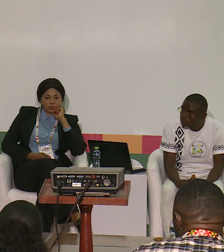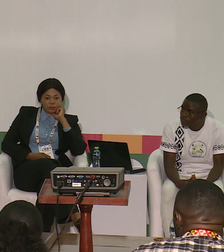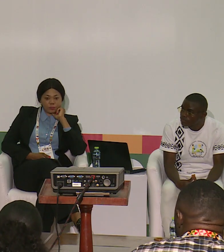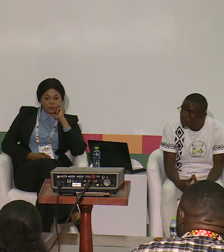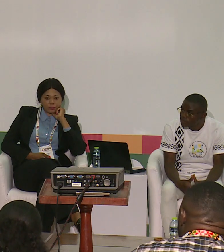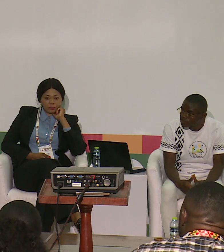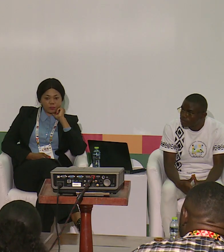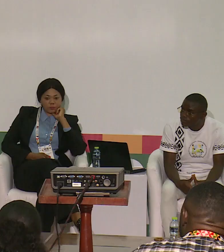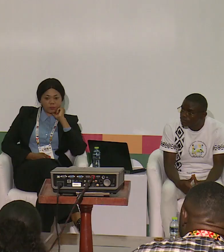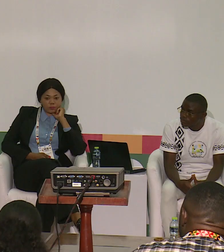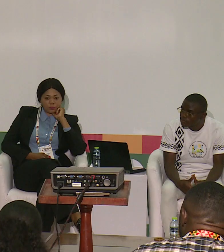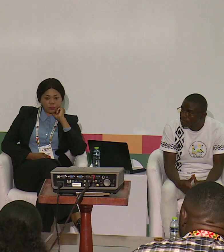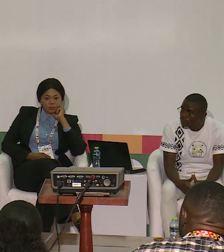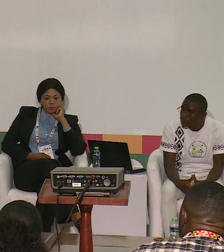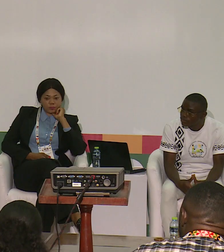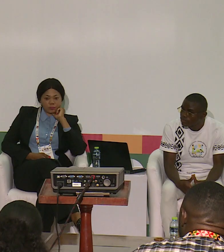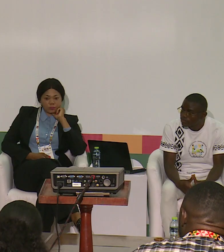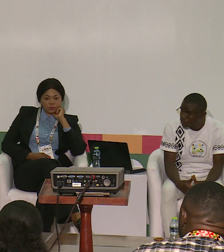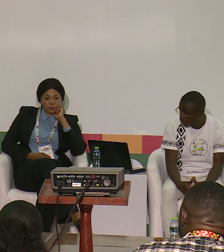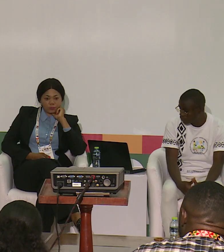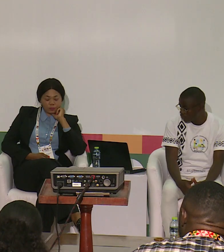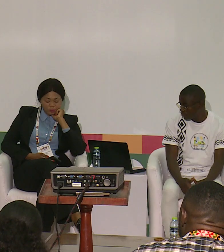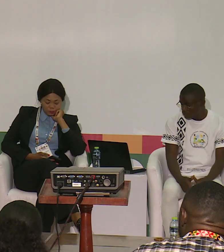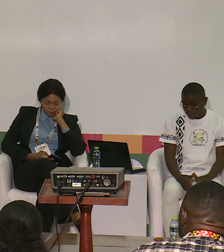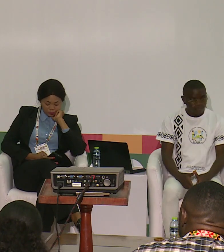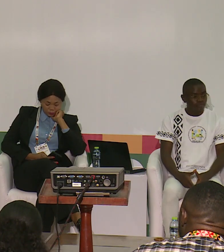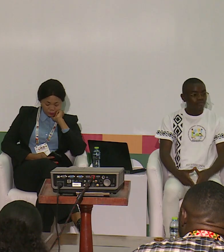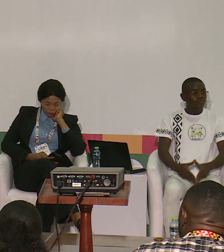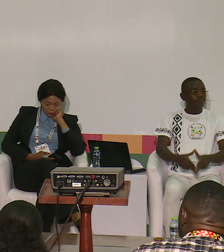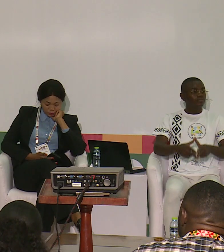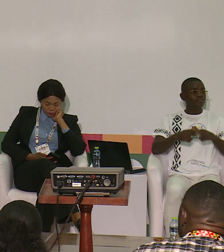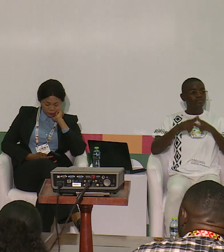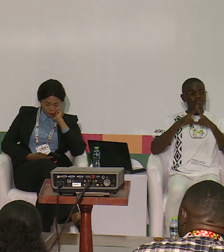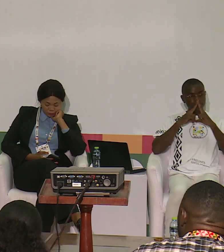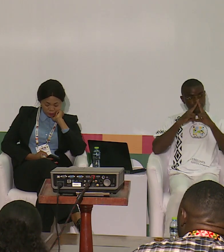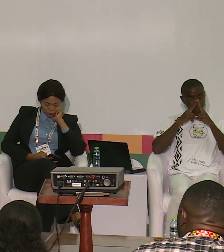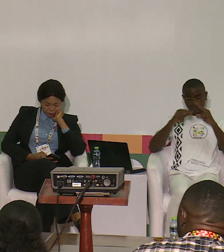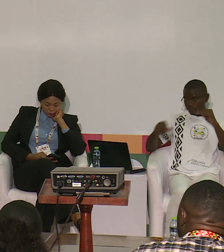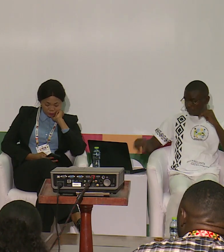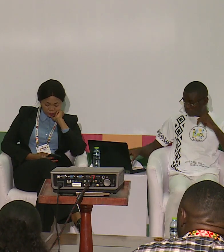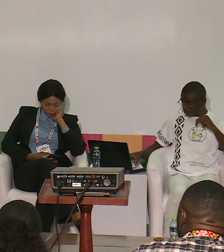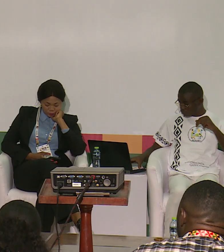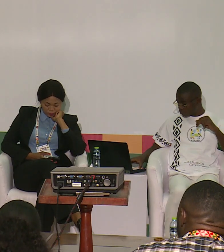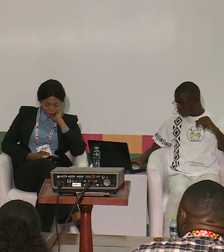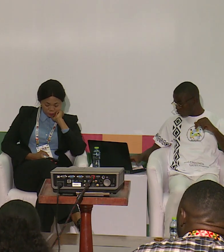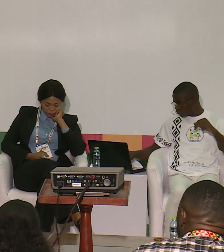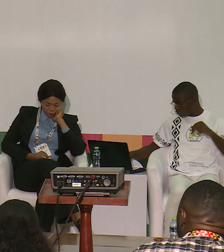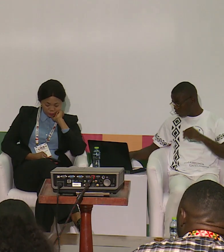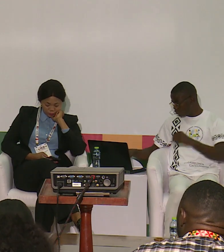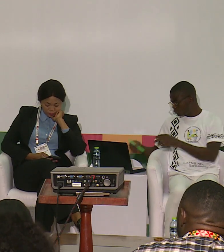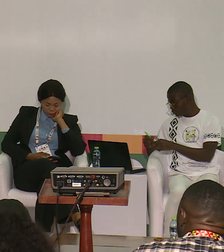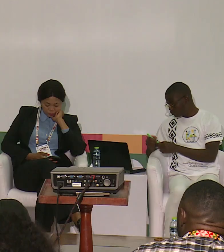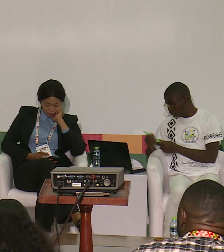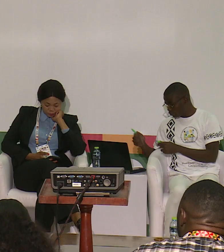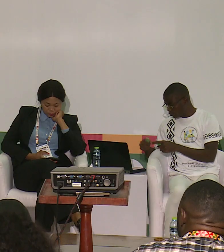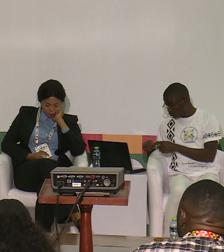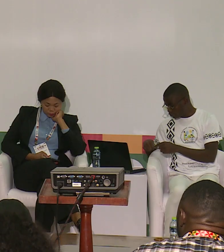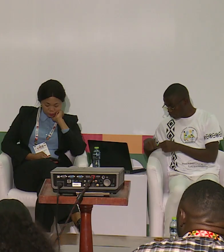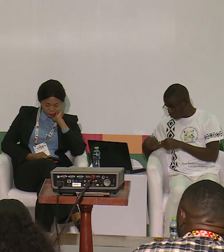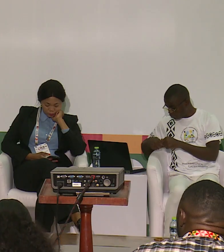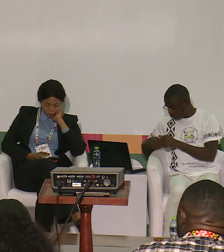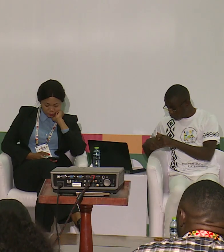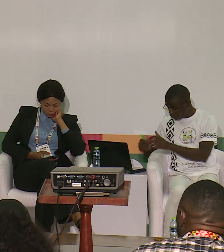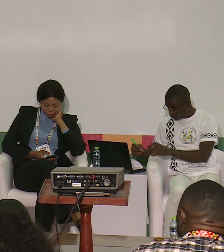network or mobile platform. We have trained 10 cyber counselors, and they are residents on the platform